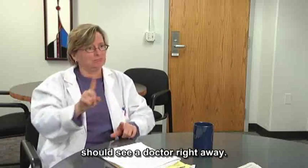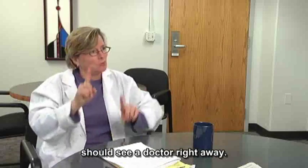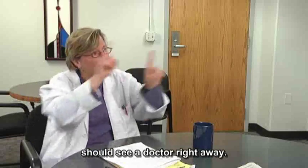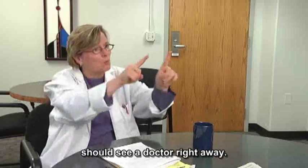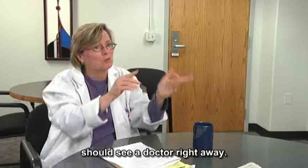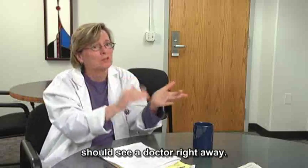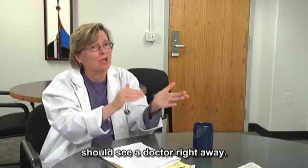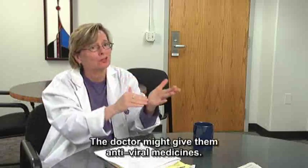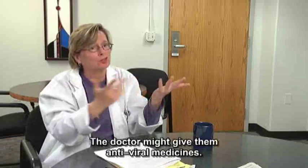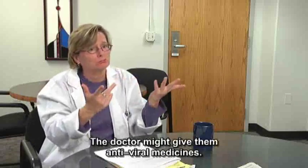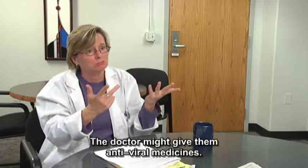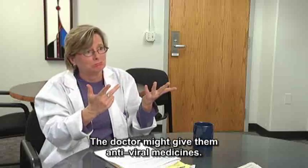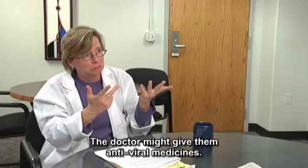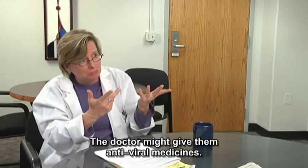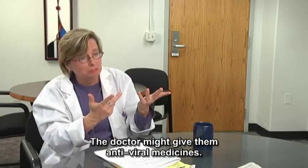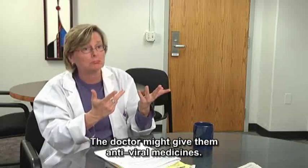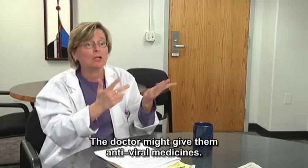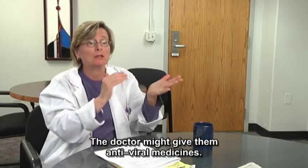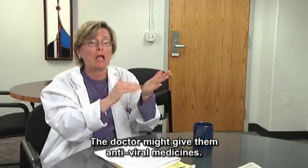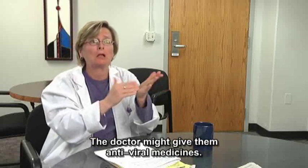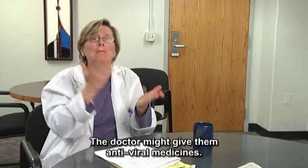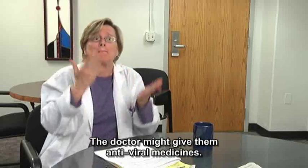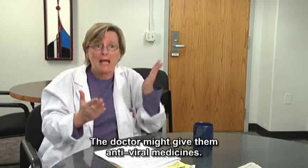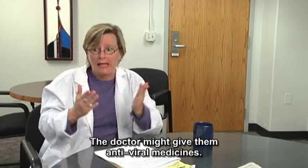The doctor might give them antiviral medicines.